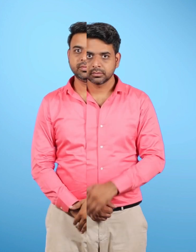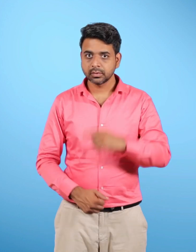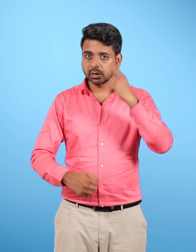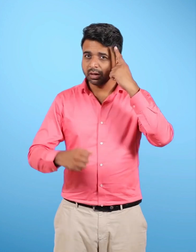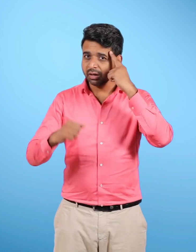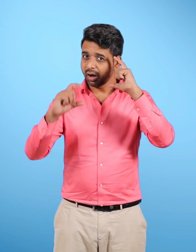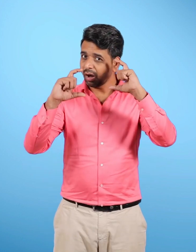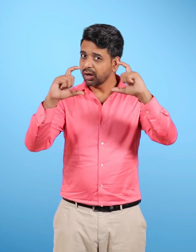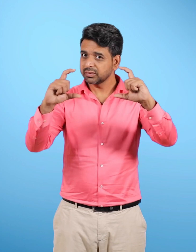Caution: